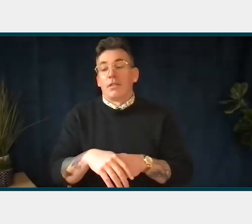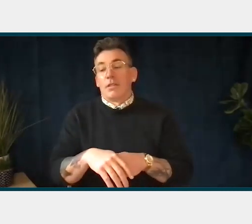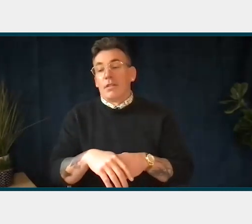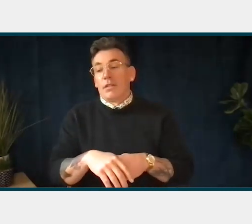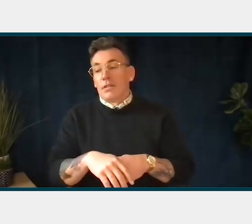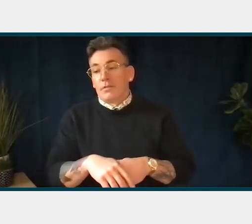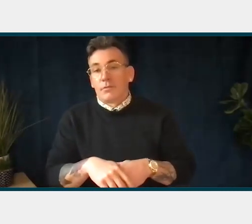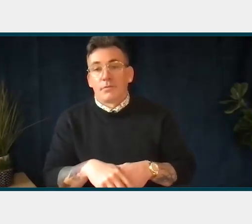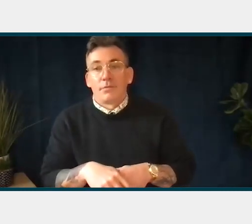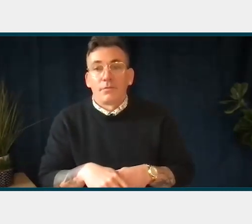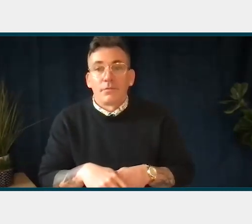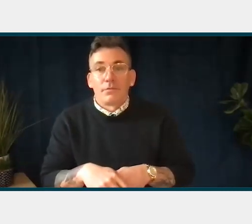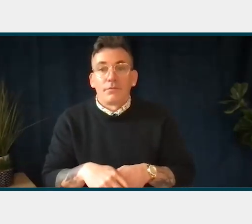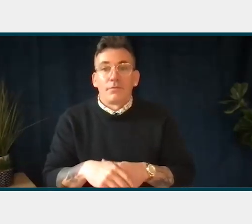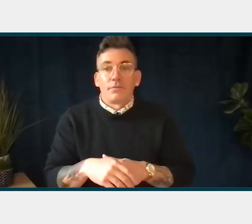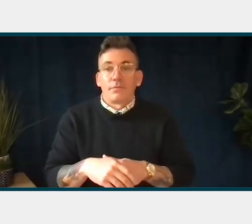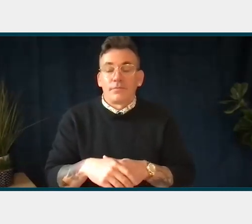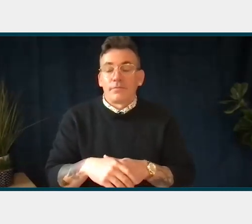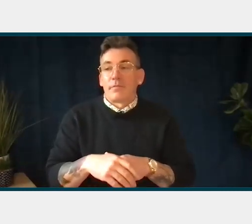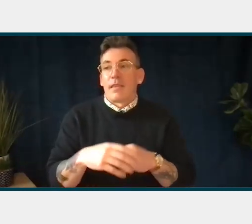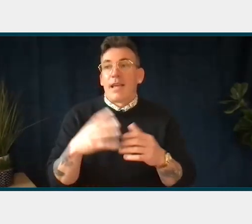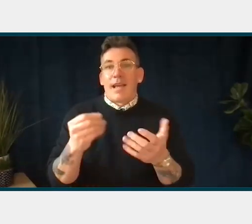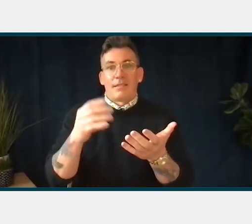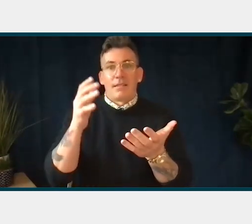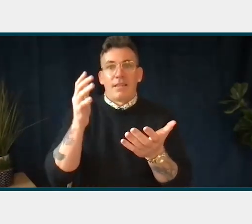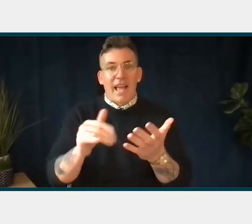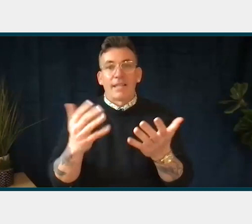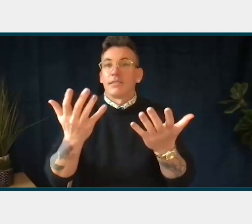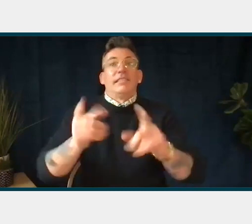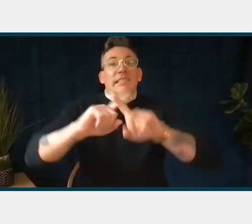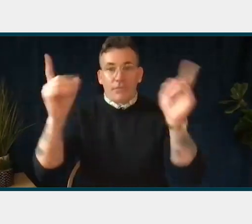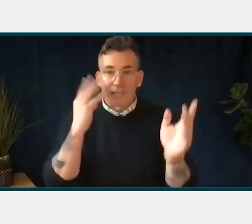as someone who is represented by the majority.